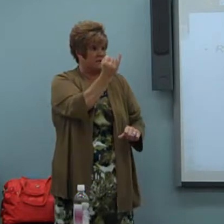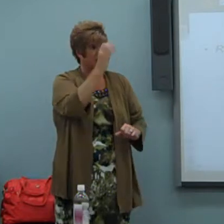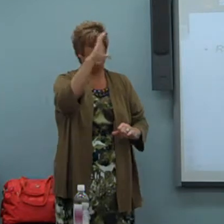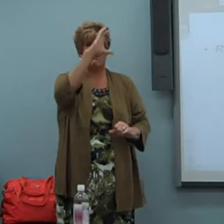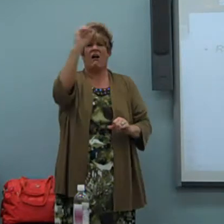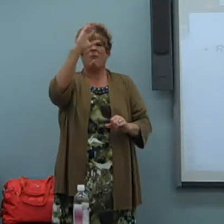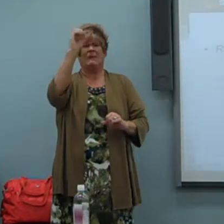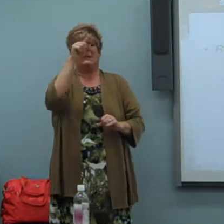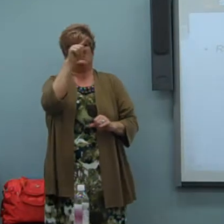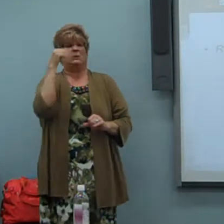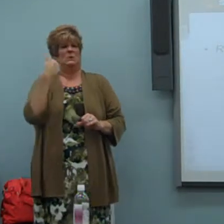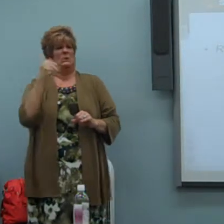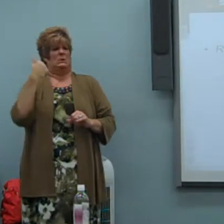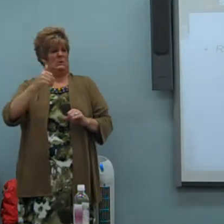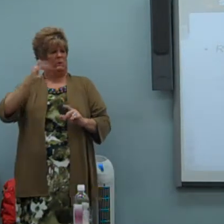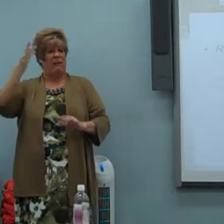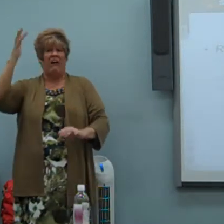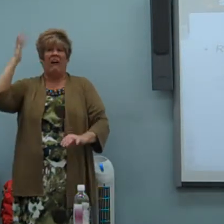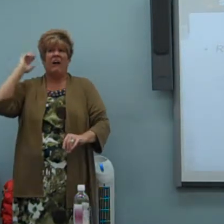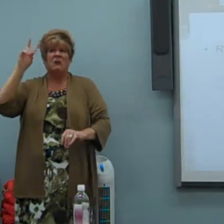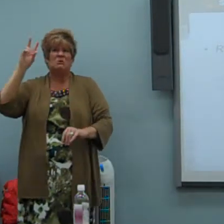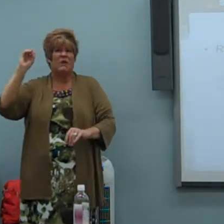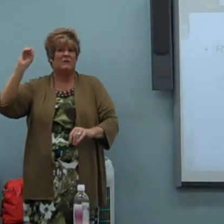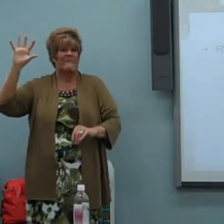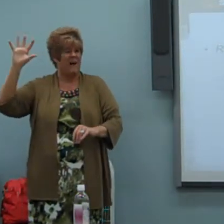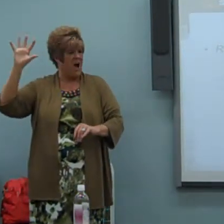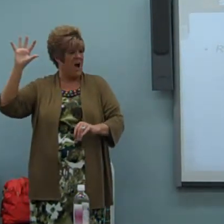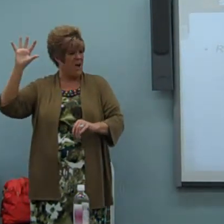much every month. It's the same sort of concept with the FCC.